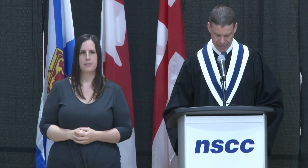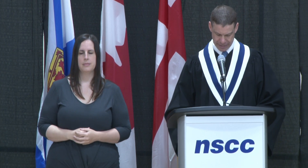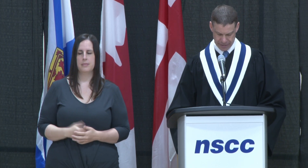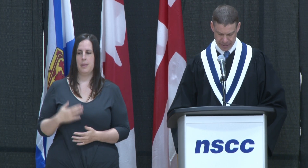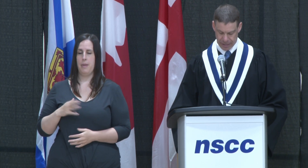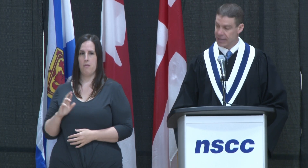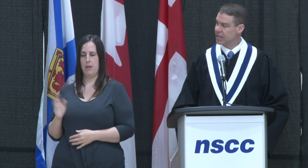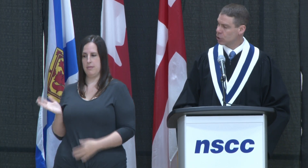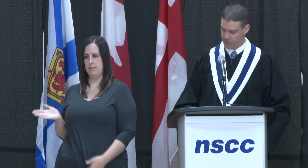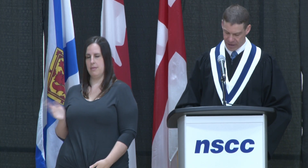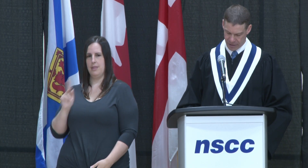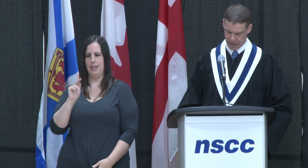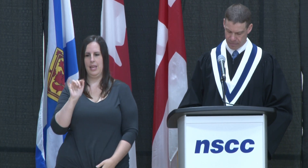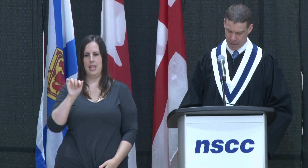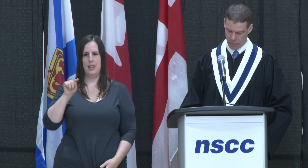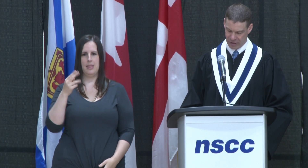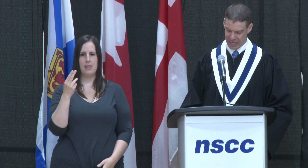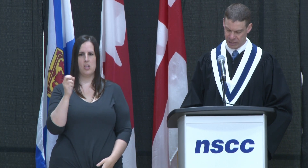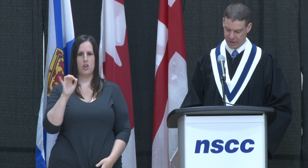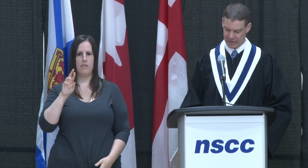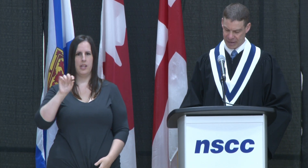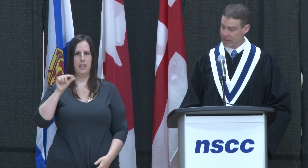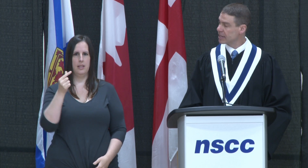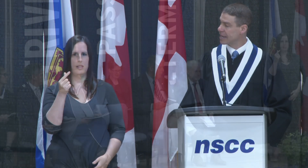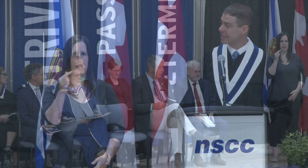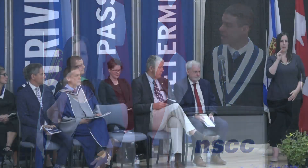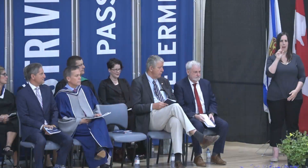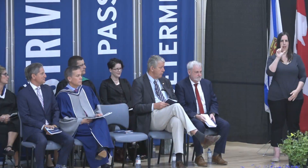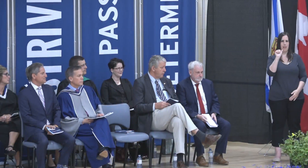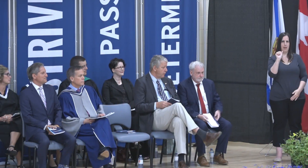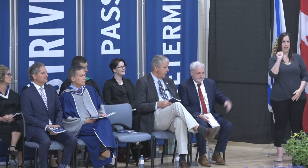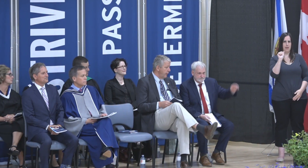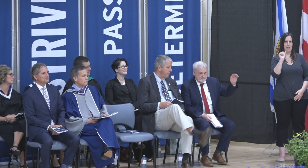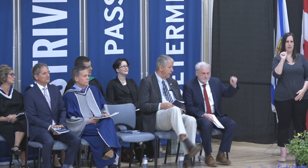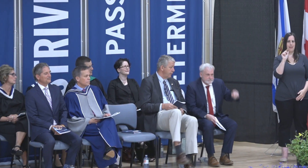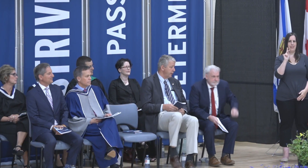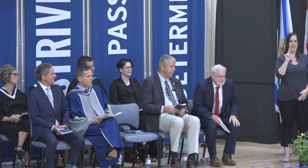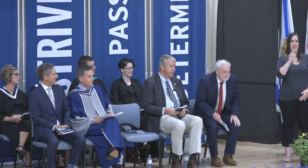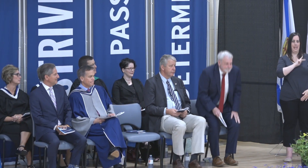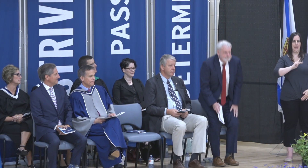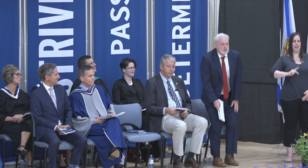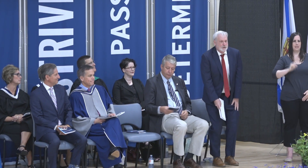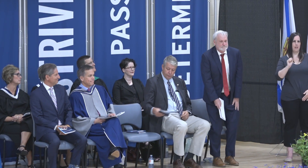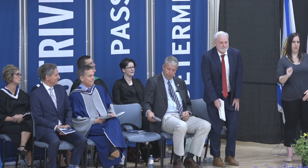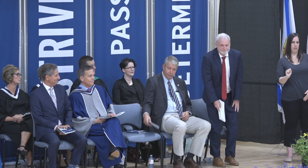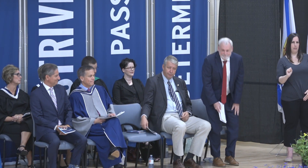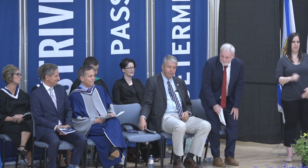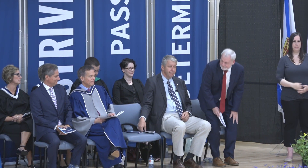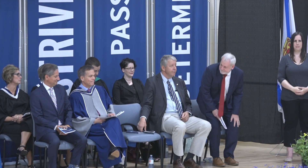Beginning on my right, Keith Irving, member of the Legislative Assembly, King South.